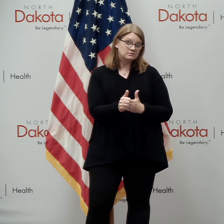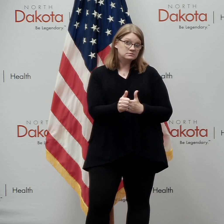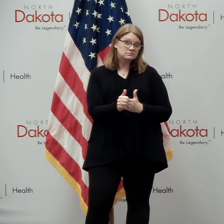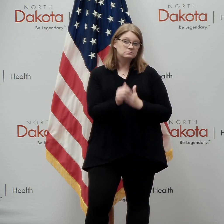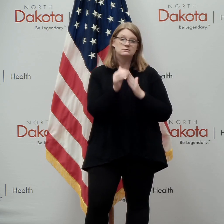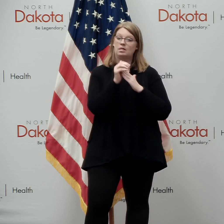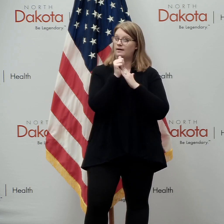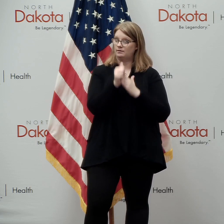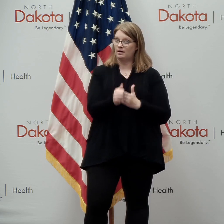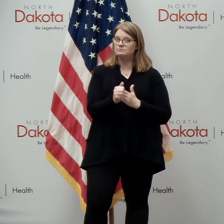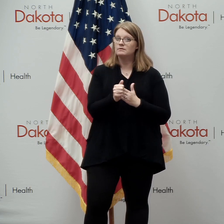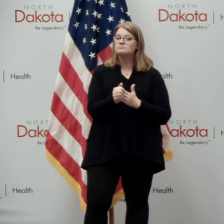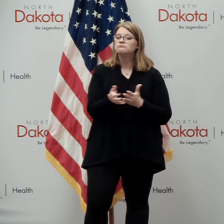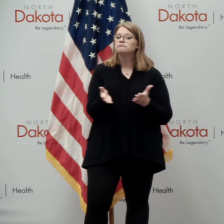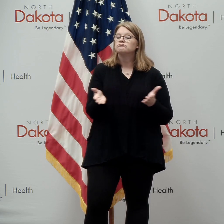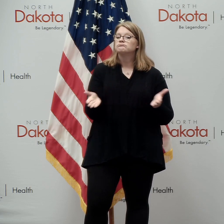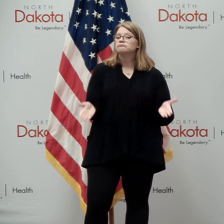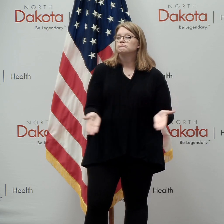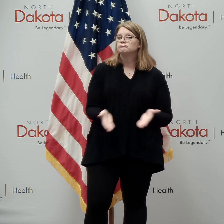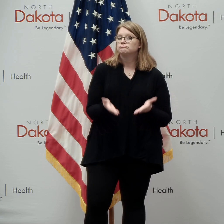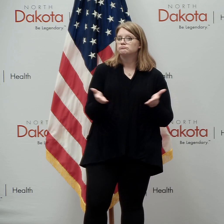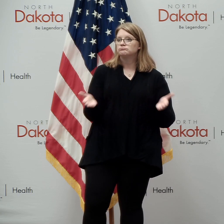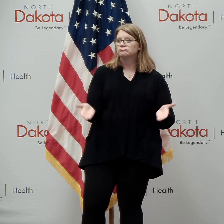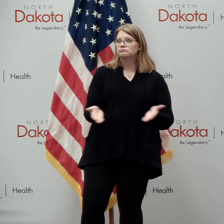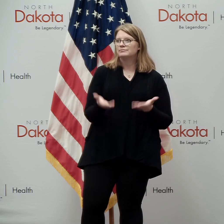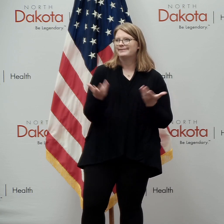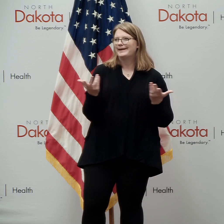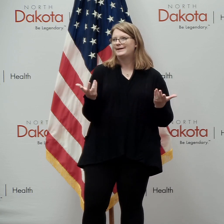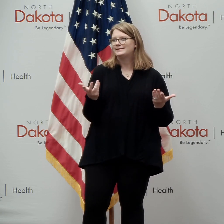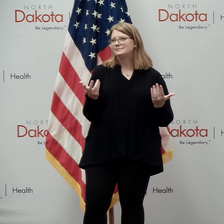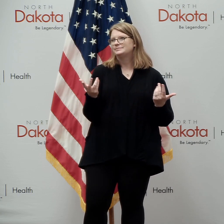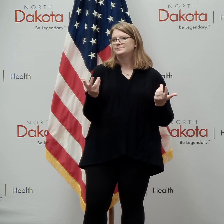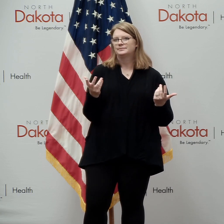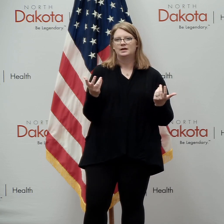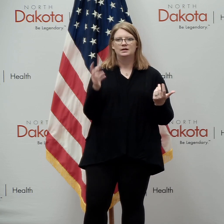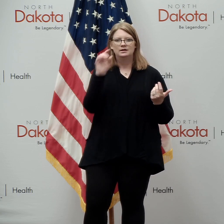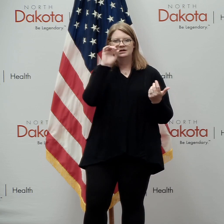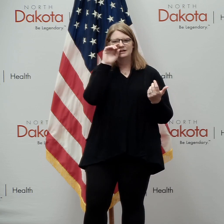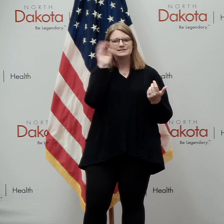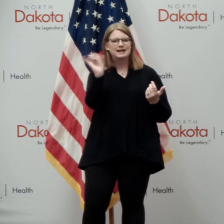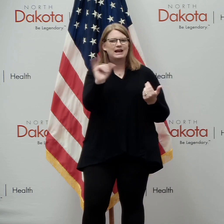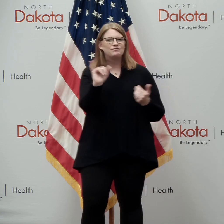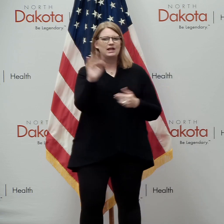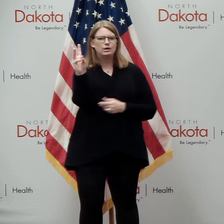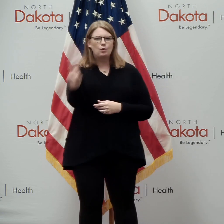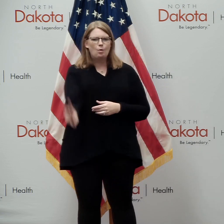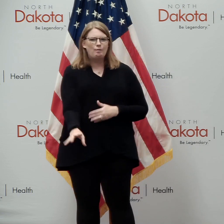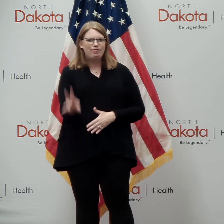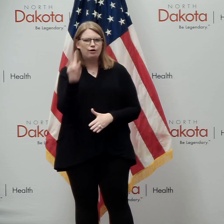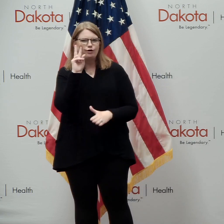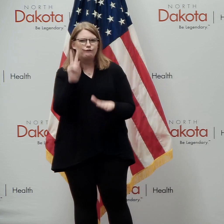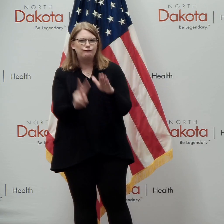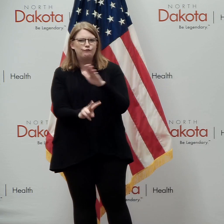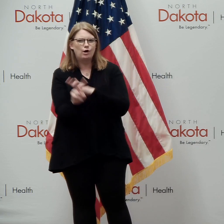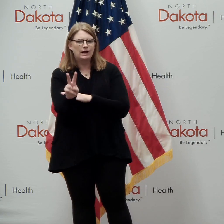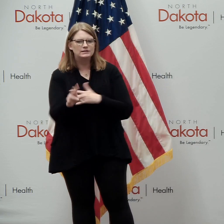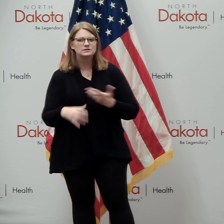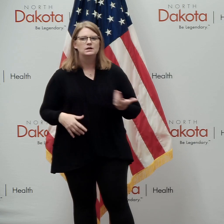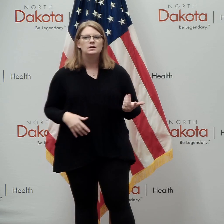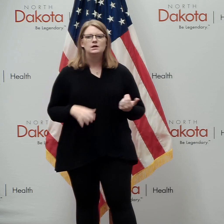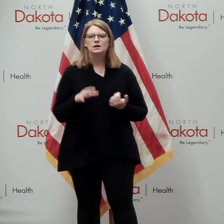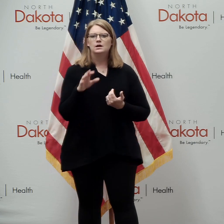kind of let me call it a forecast is maybe a way to think about this thing. When the Weather